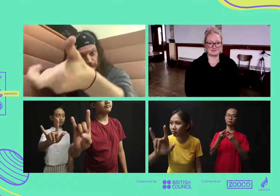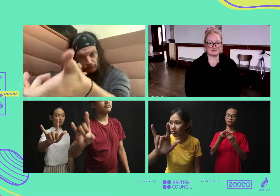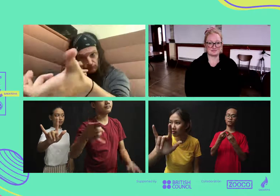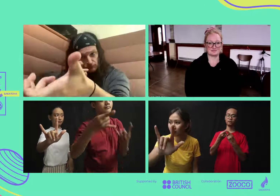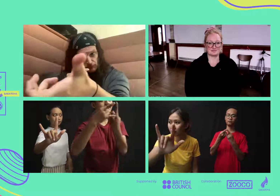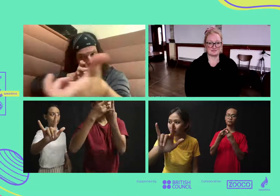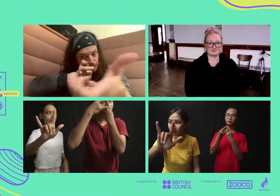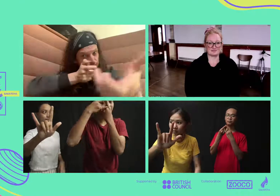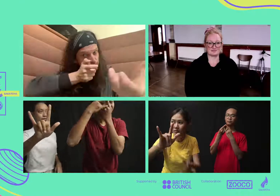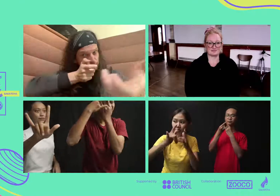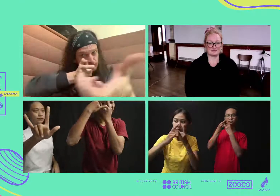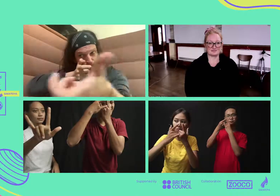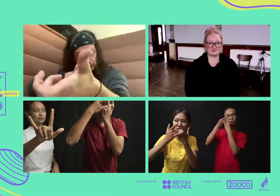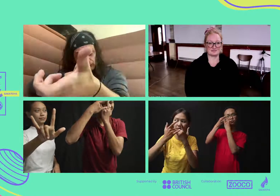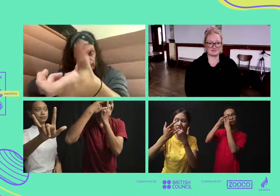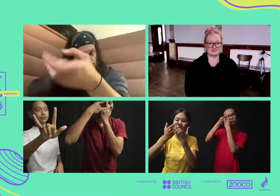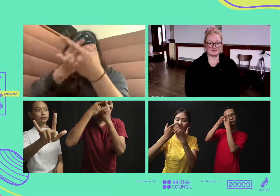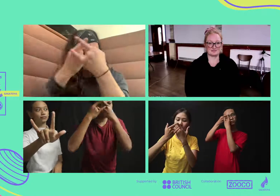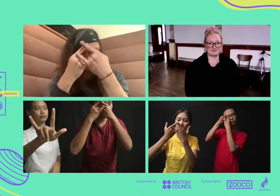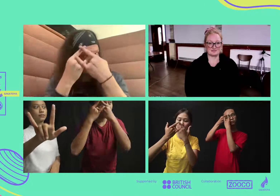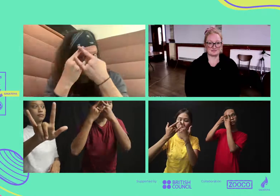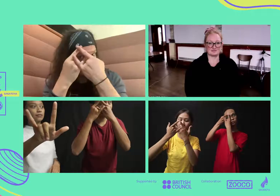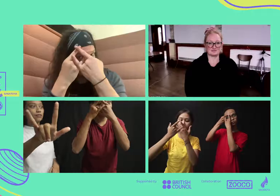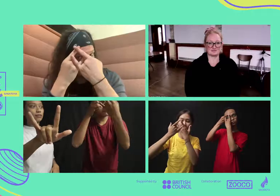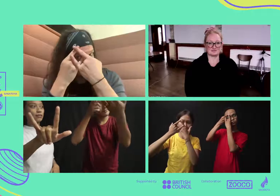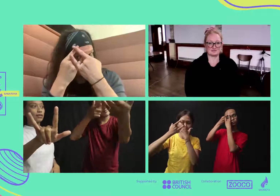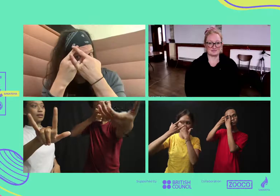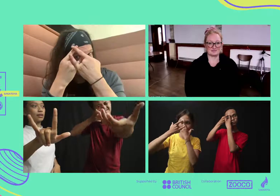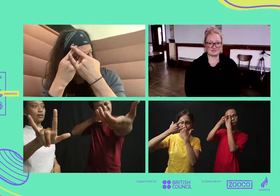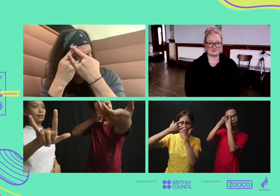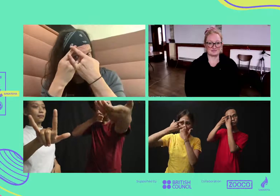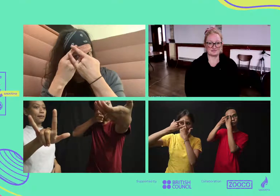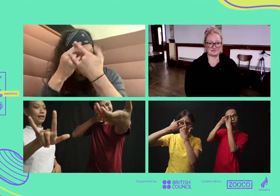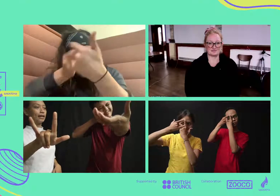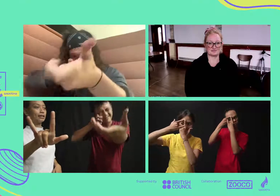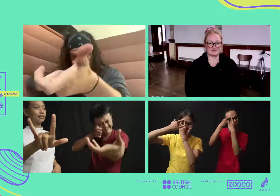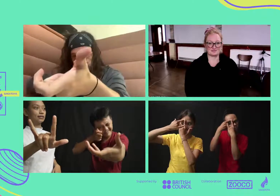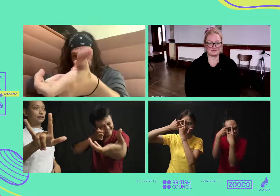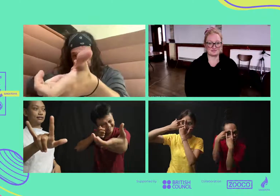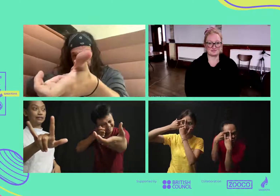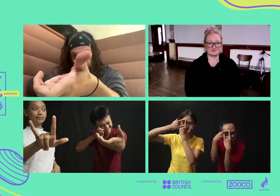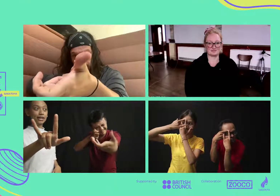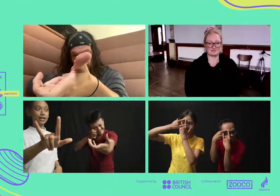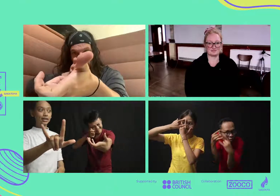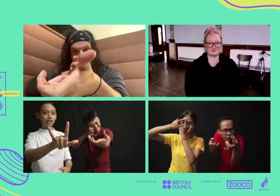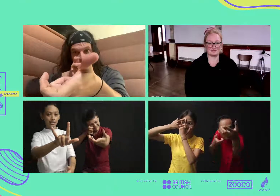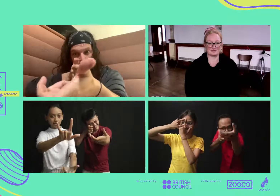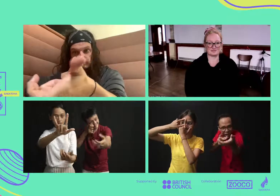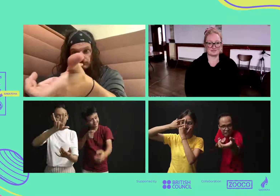way, like the target on a rifle that we talked about.